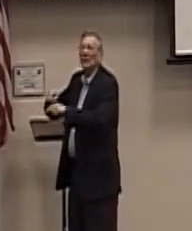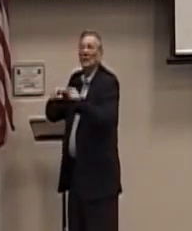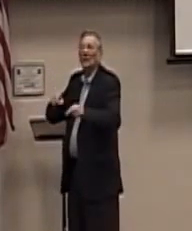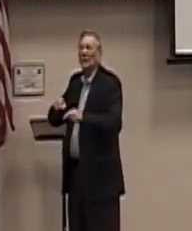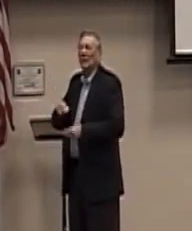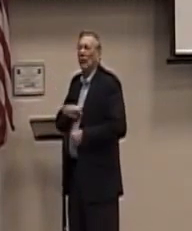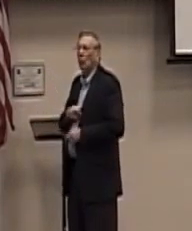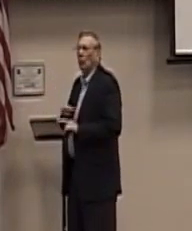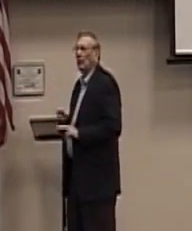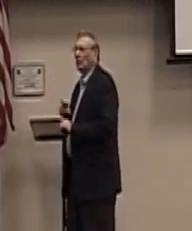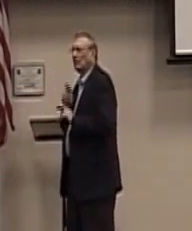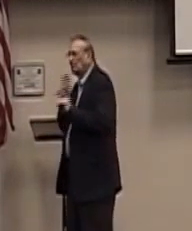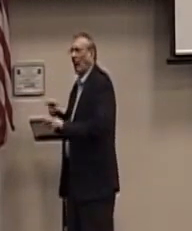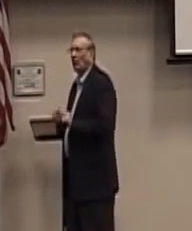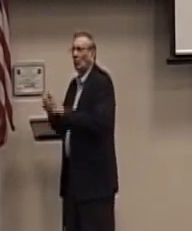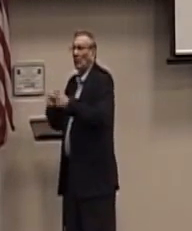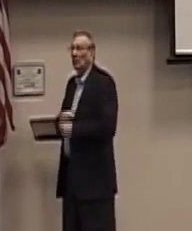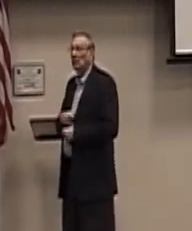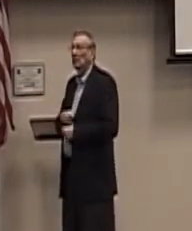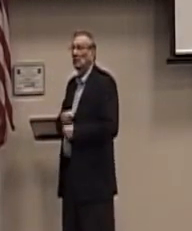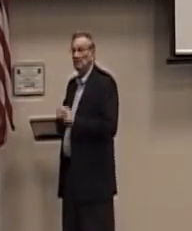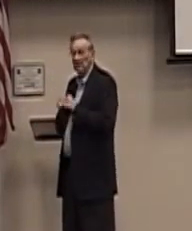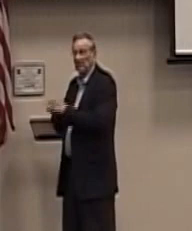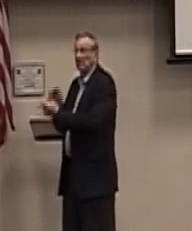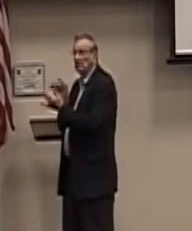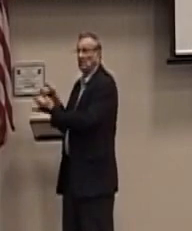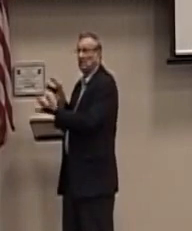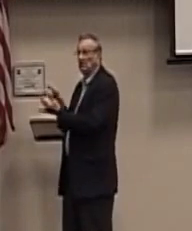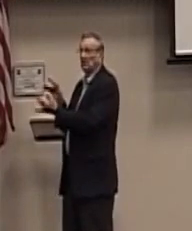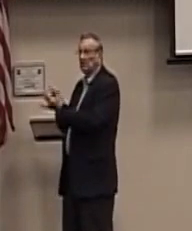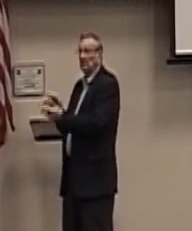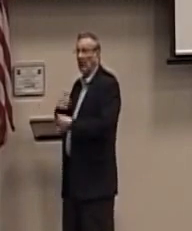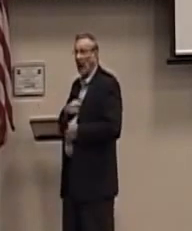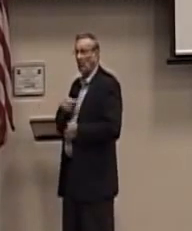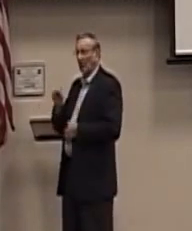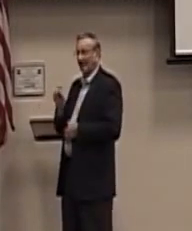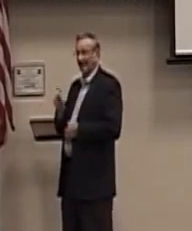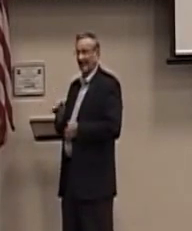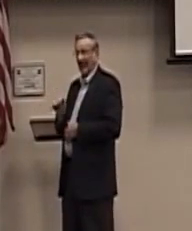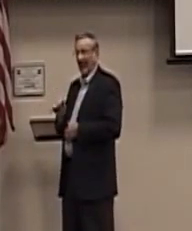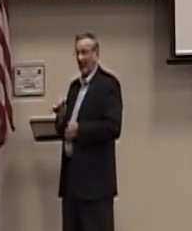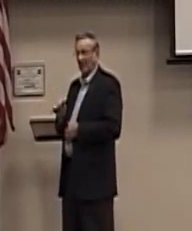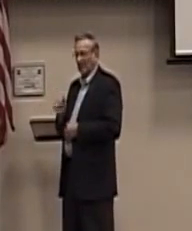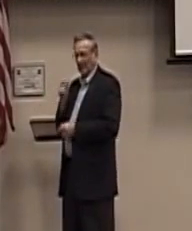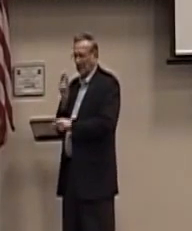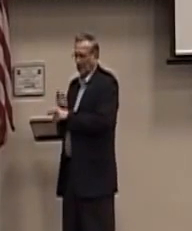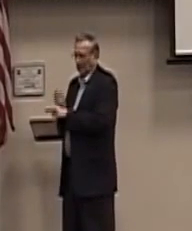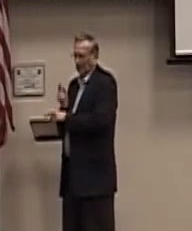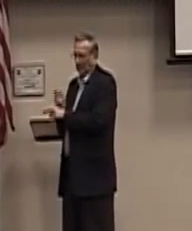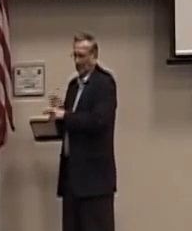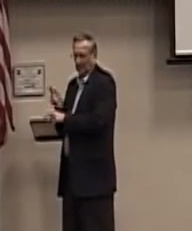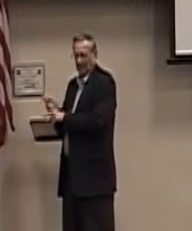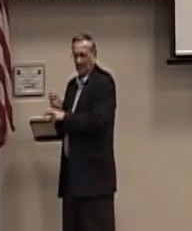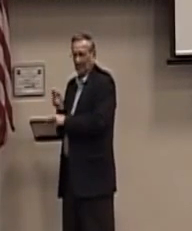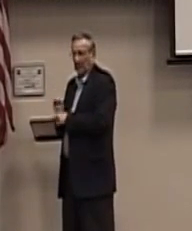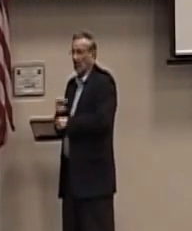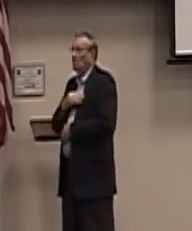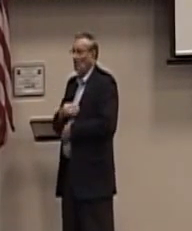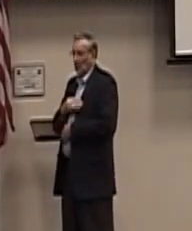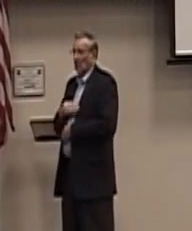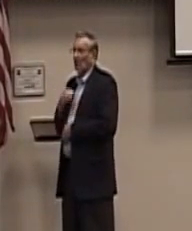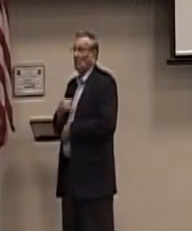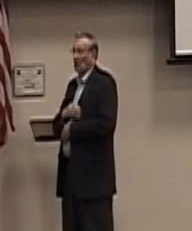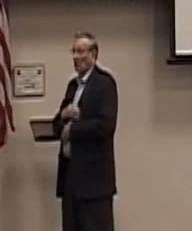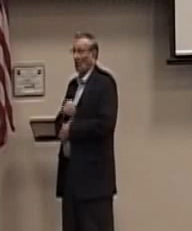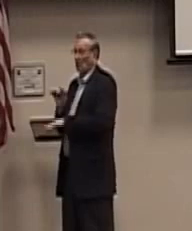to those. We maintain constant contact with them. I'm on Skype with our missionaries regularly, and the mission committee is very in touch with what's